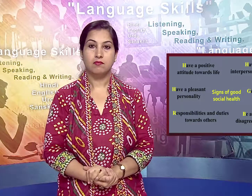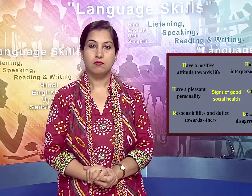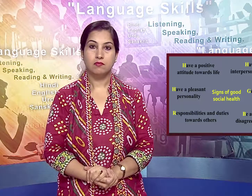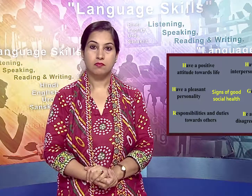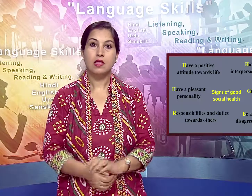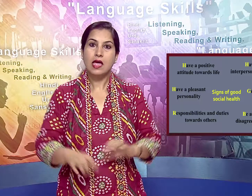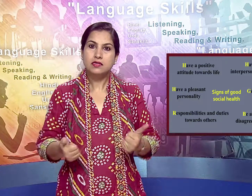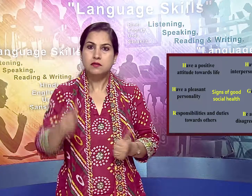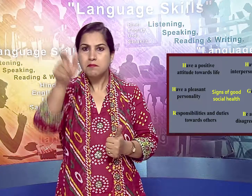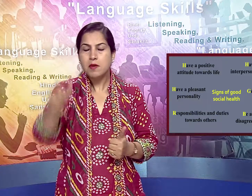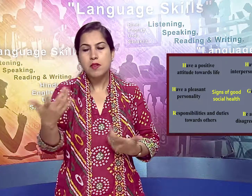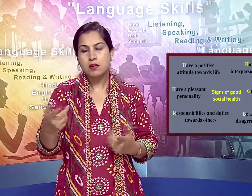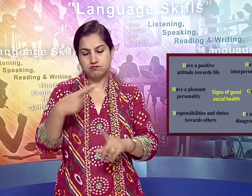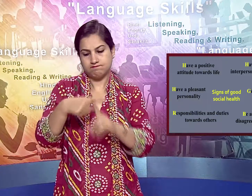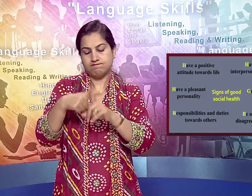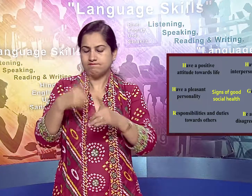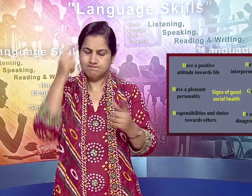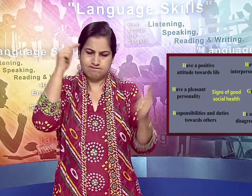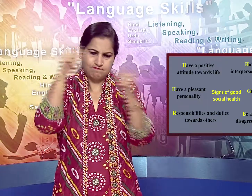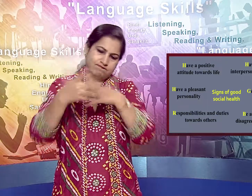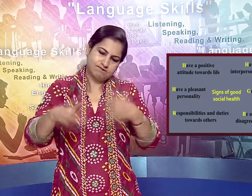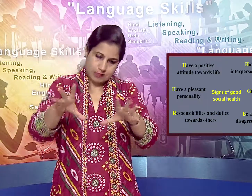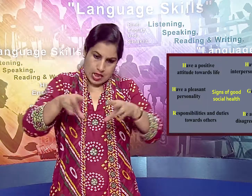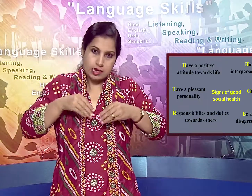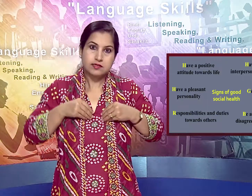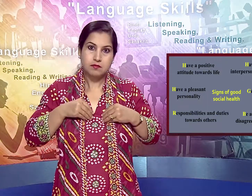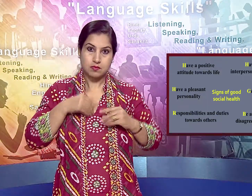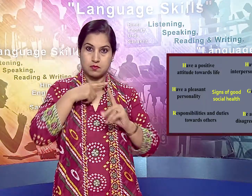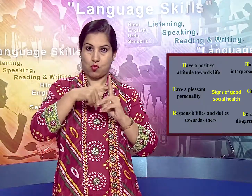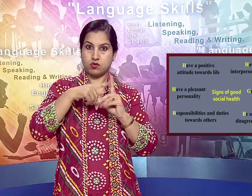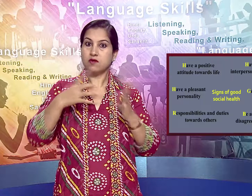be able to accept disagreement positively.